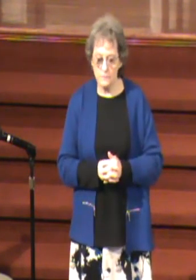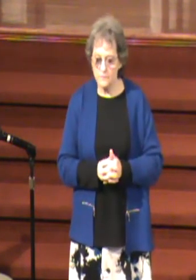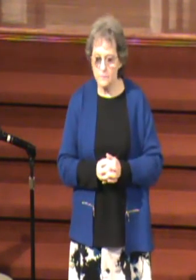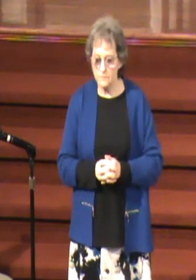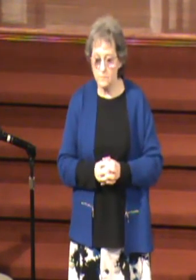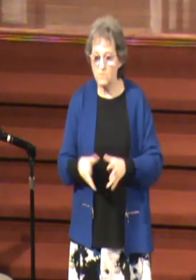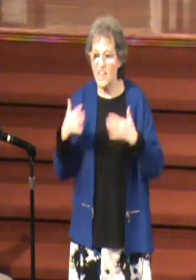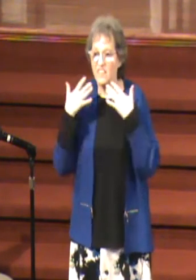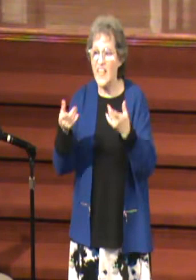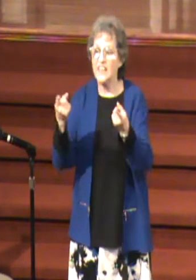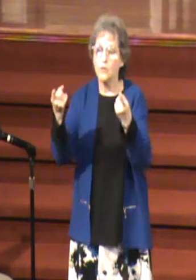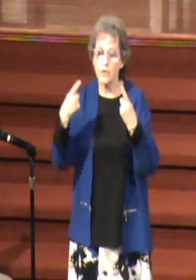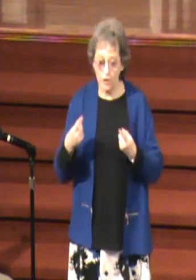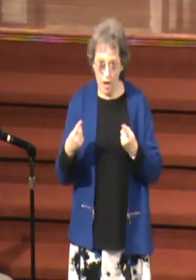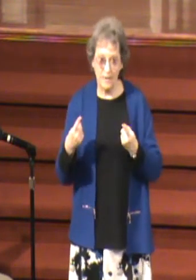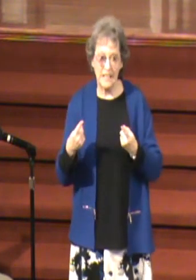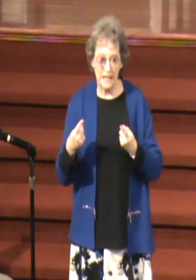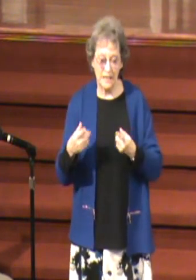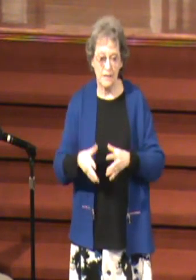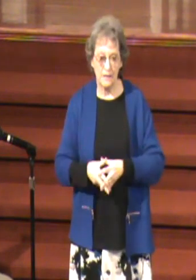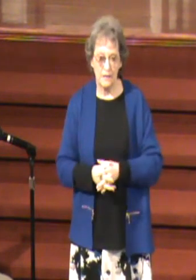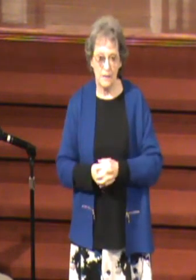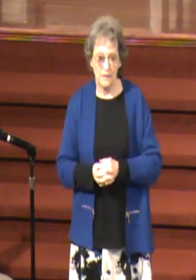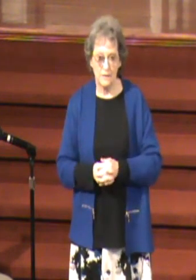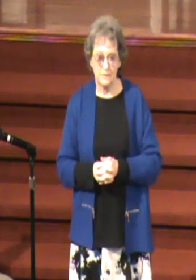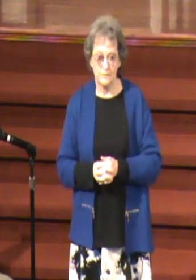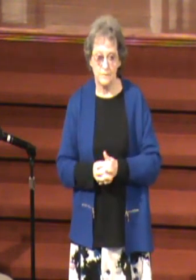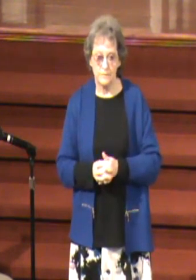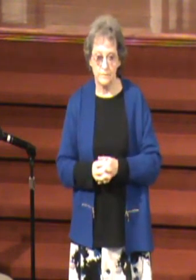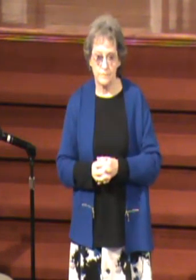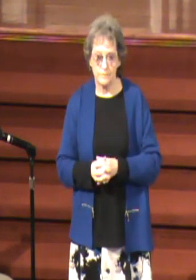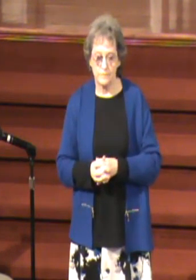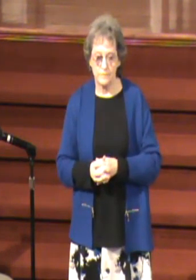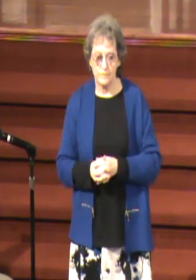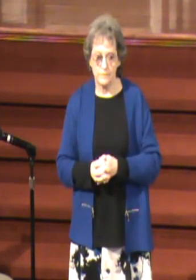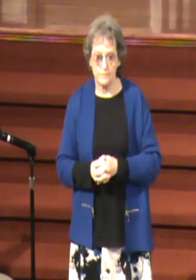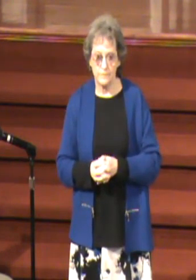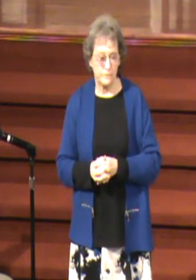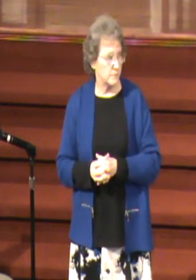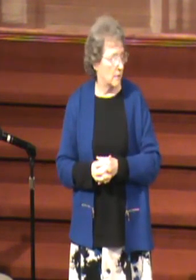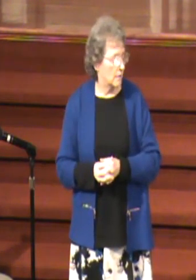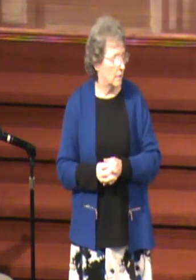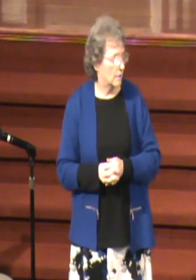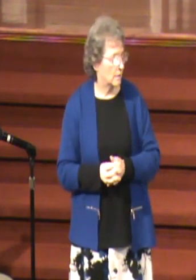Thank you for coming.